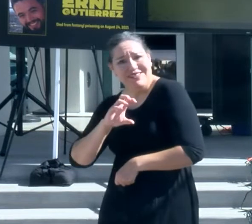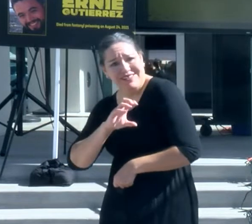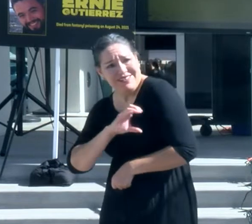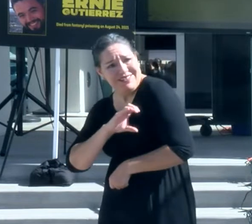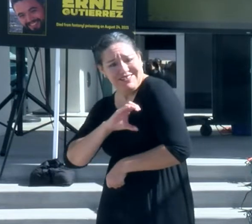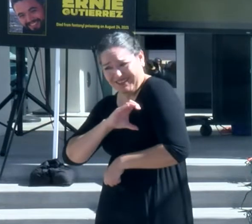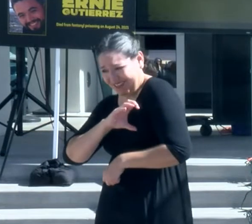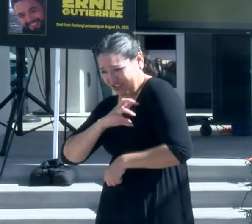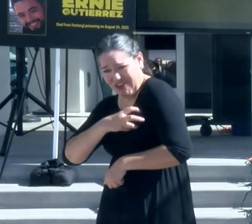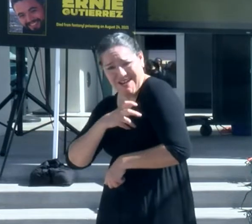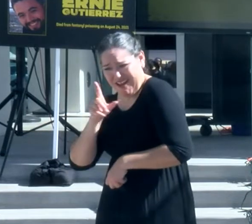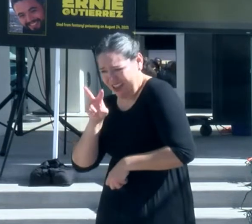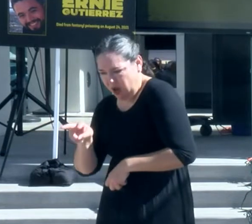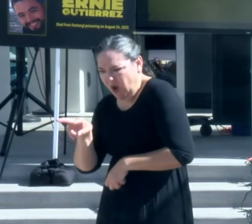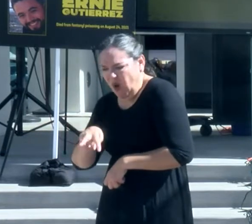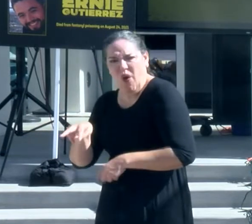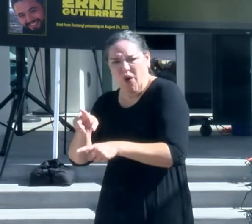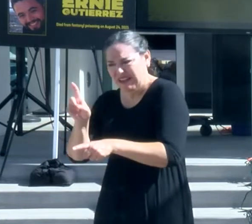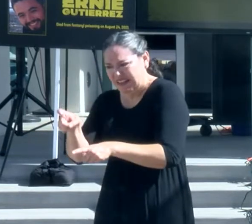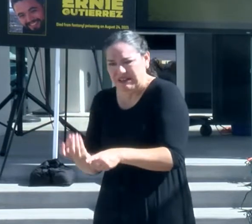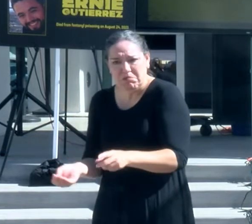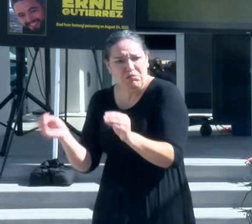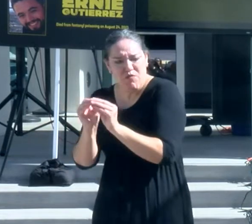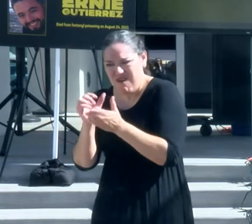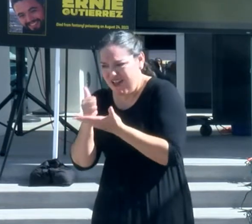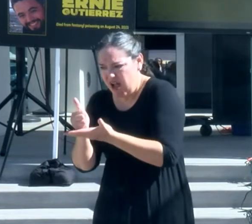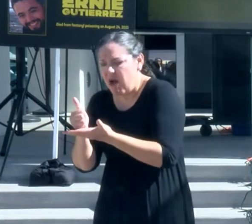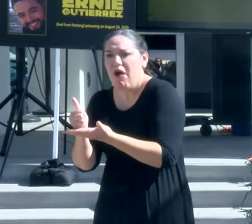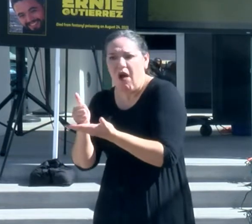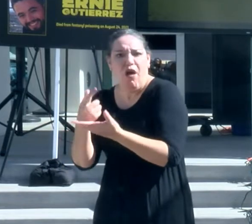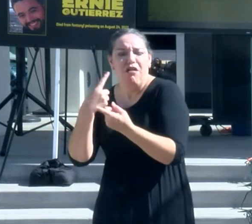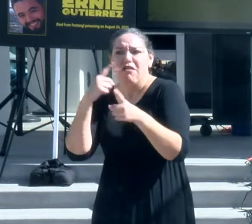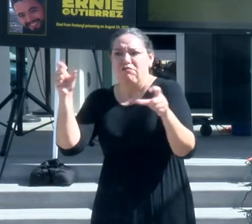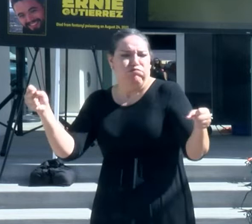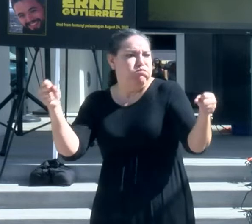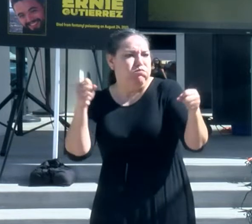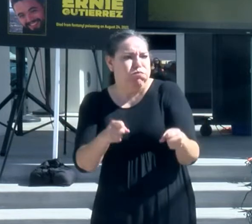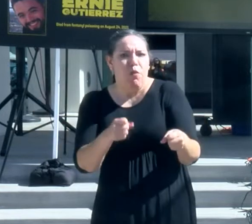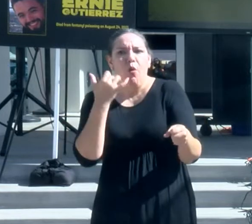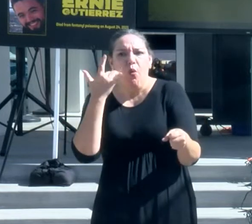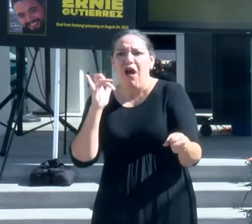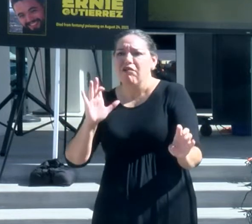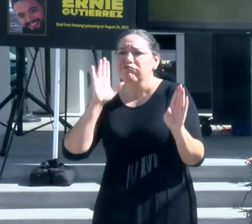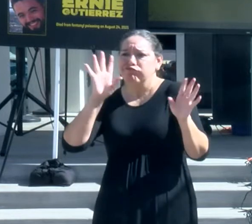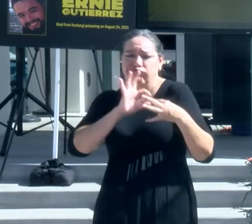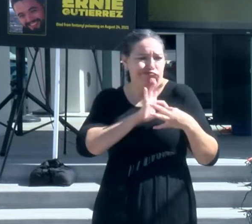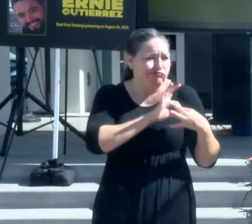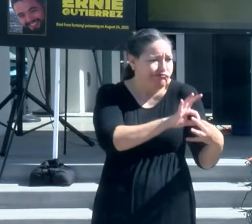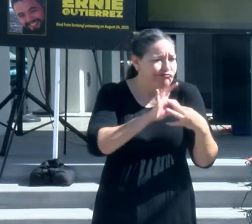able to make that connection based on his great relationship between all of the departments here.